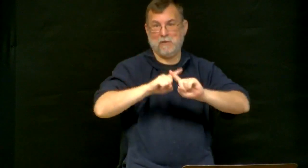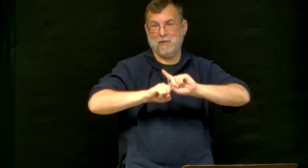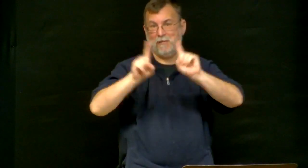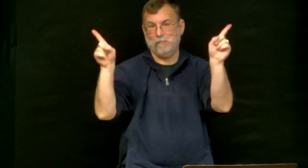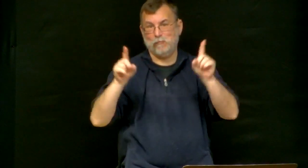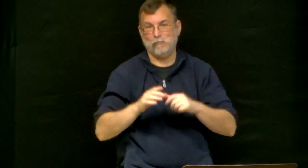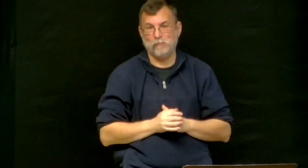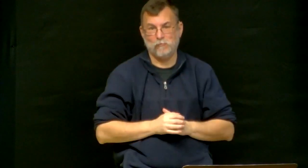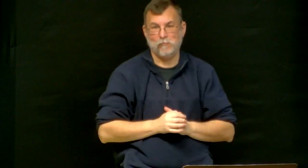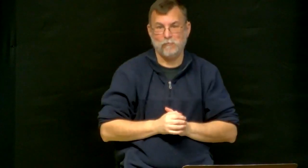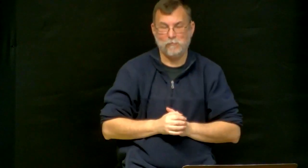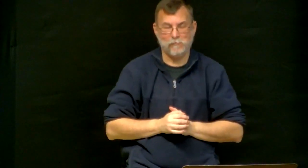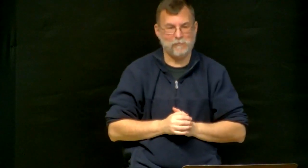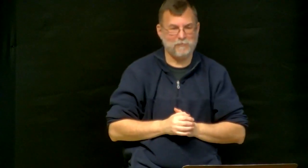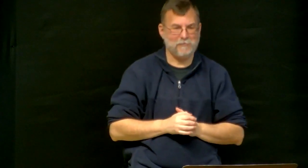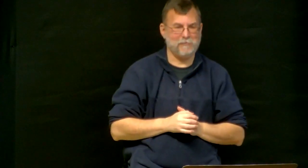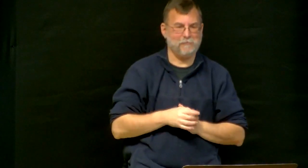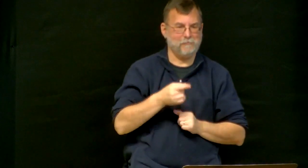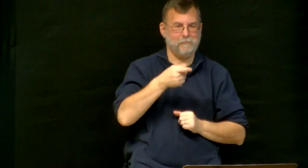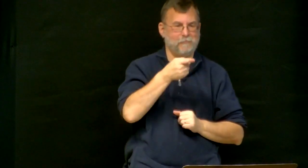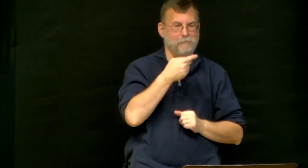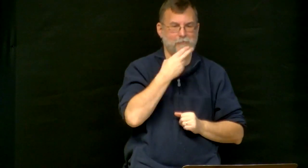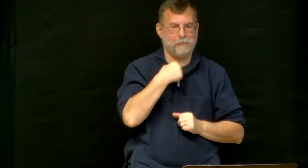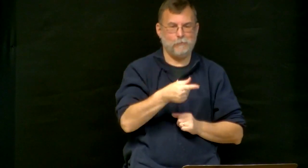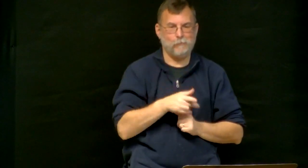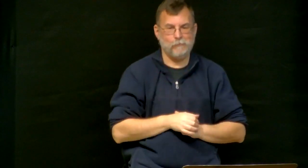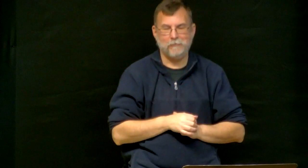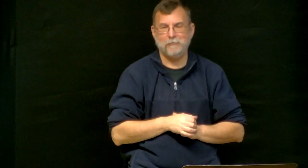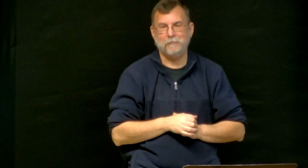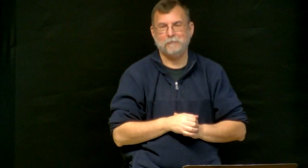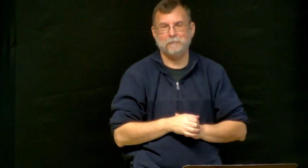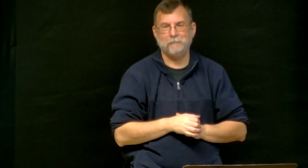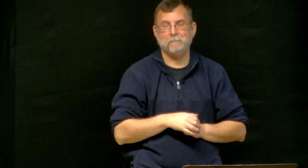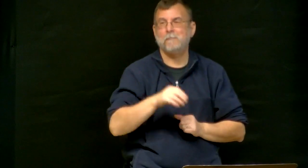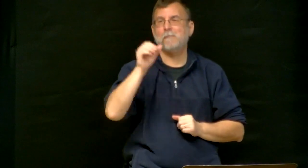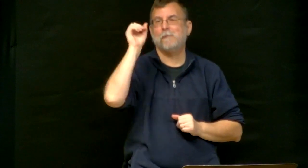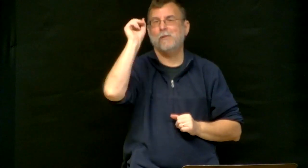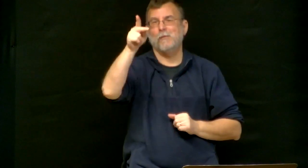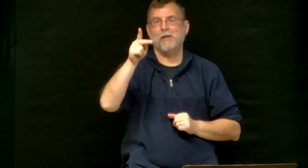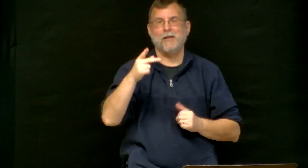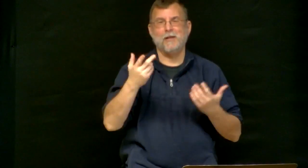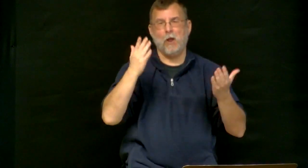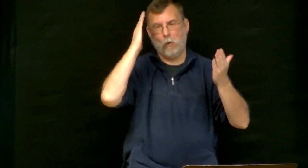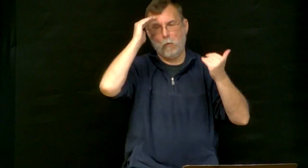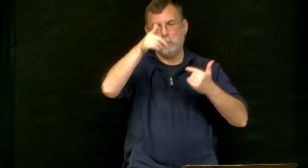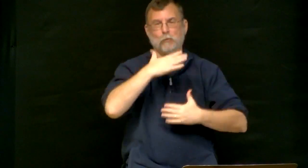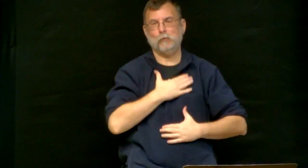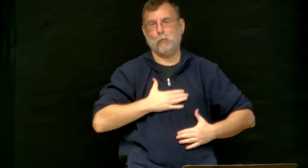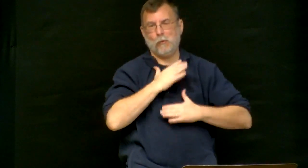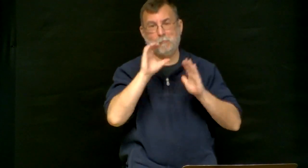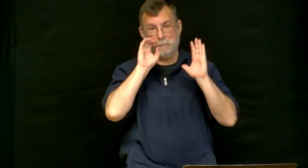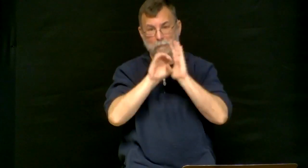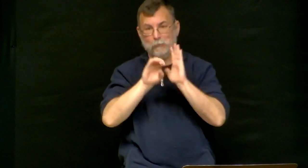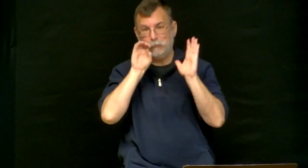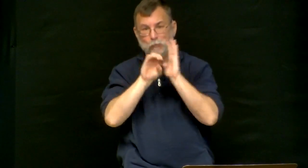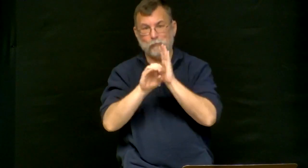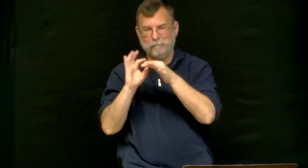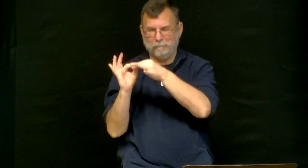Maybe that's a good idea. Do something different for your snow art. Those guys are cute. Okay. I hope you enjoyed